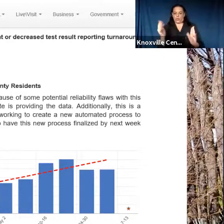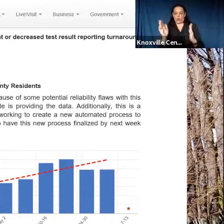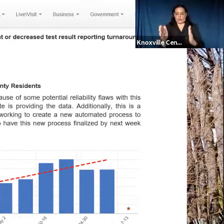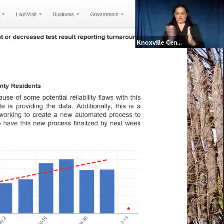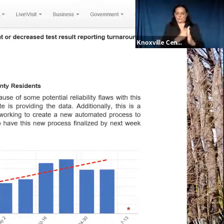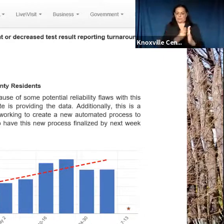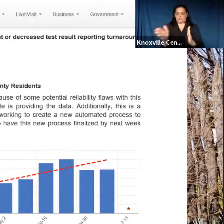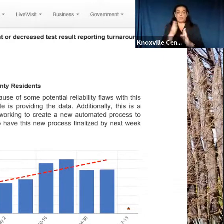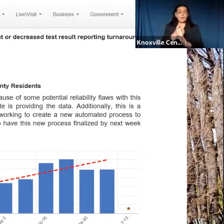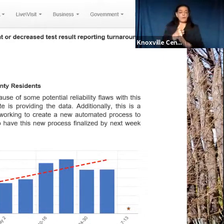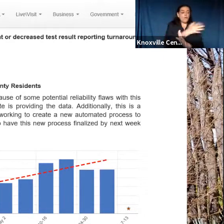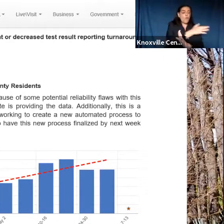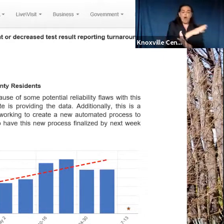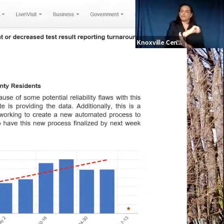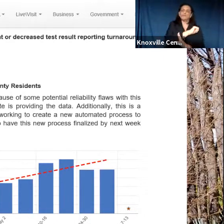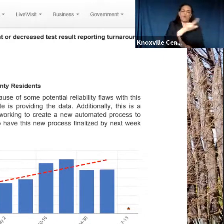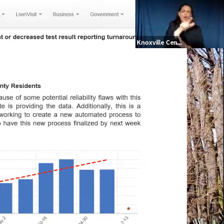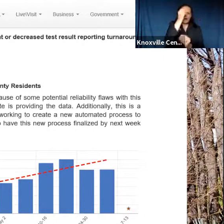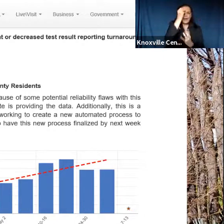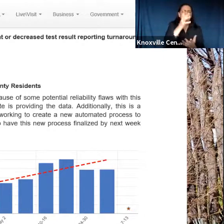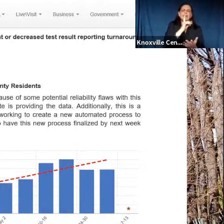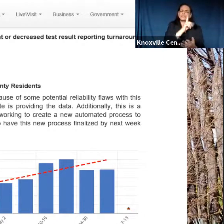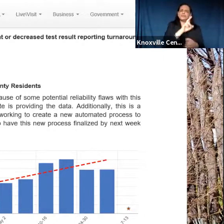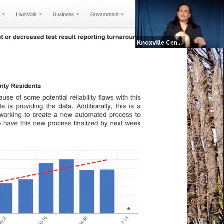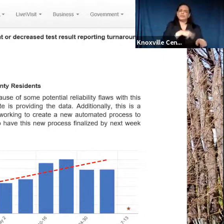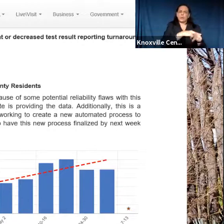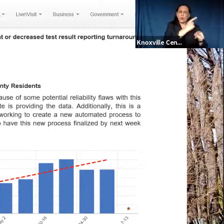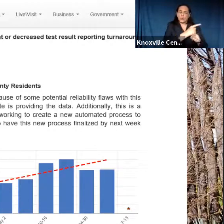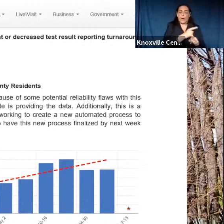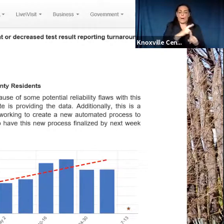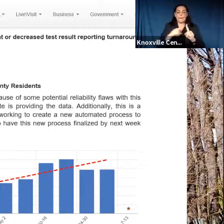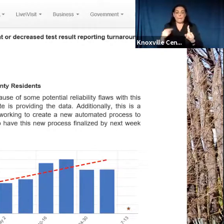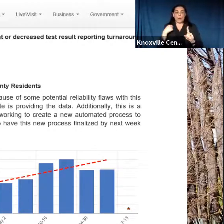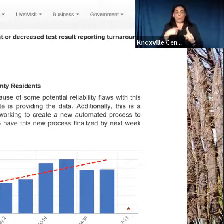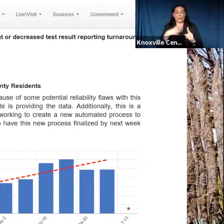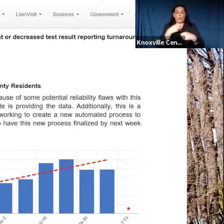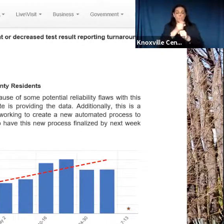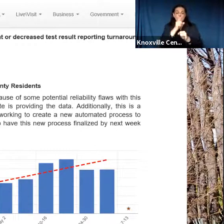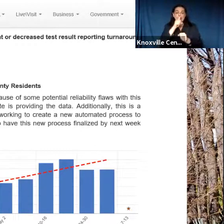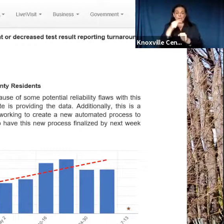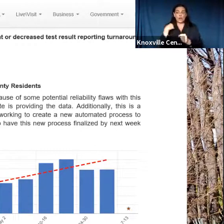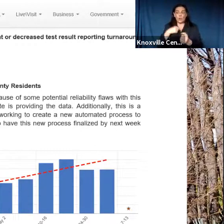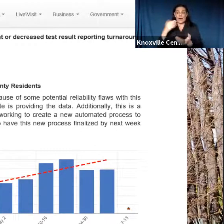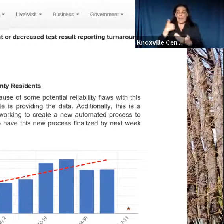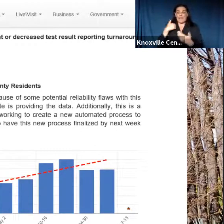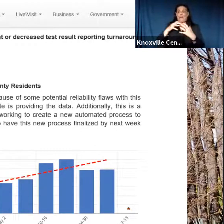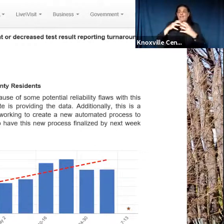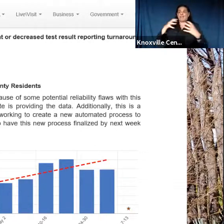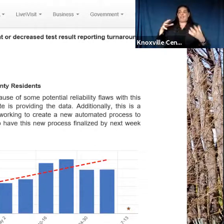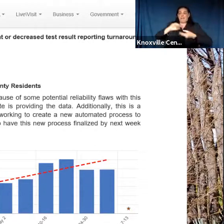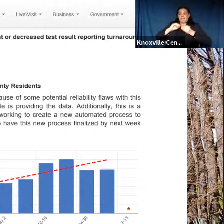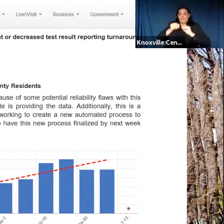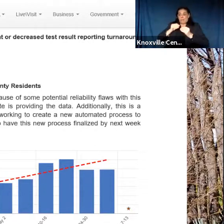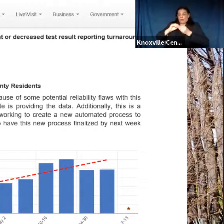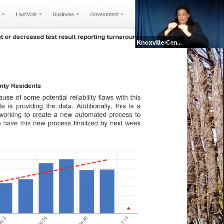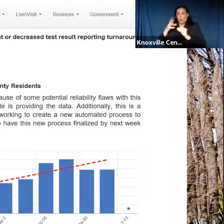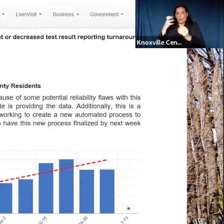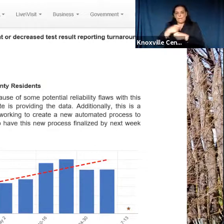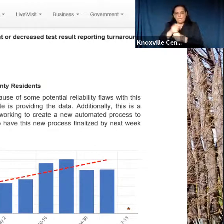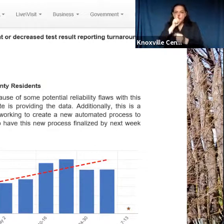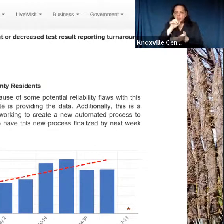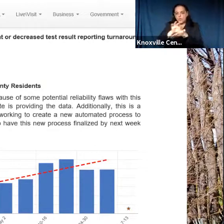incorporate the large amount of new data that we have and make sure that we are counting it and utilizing it in the same way that we have